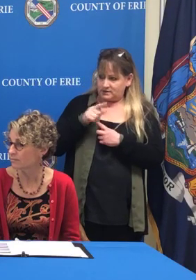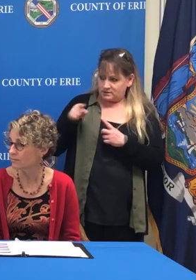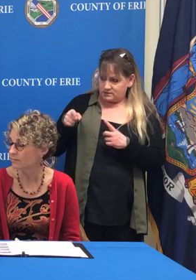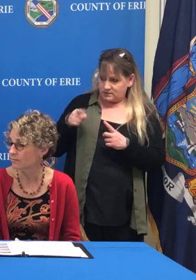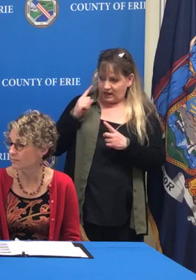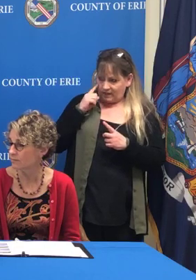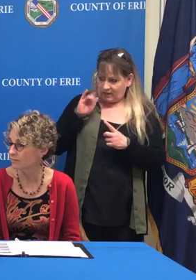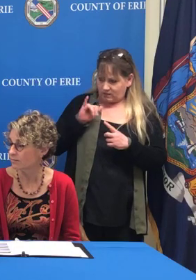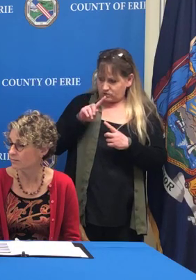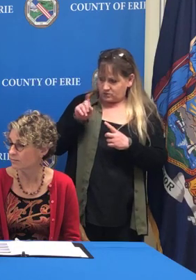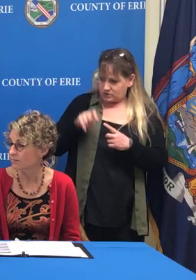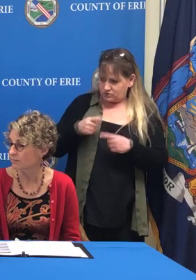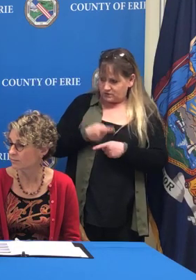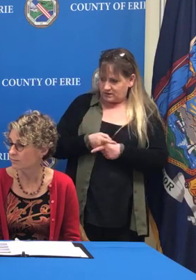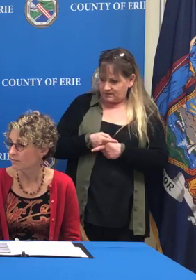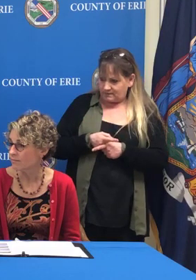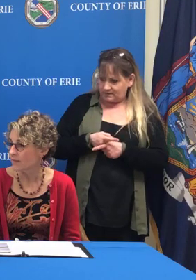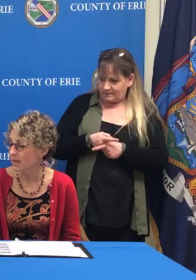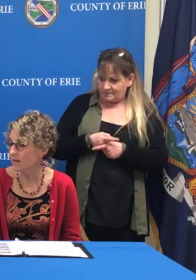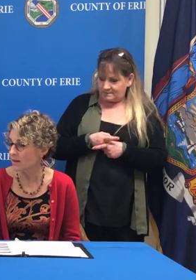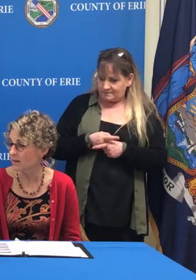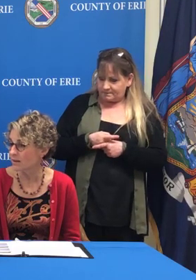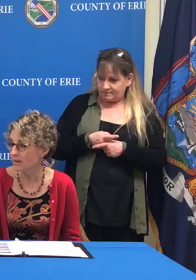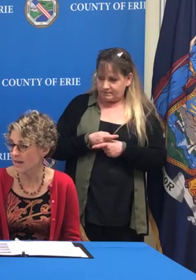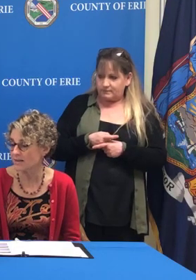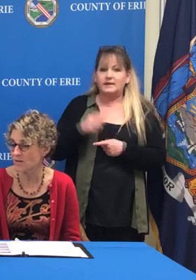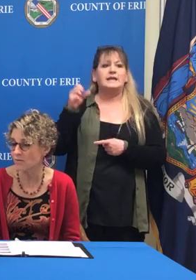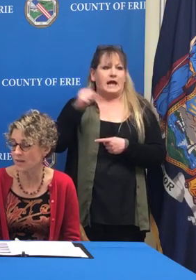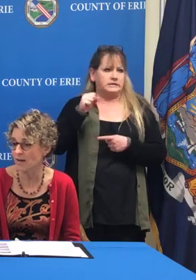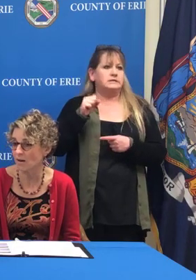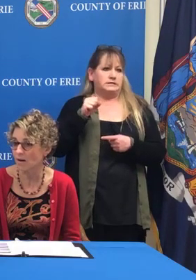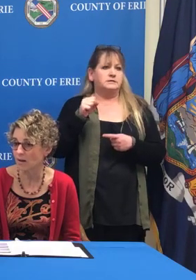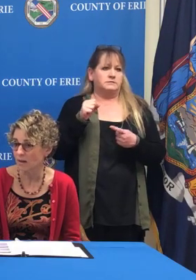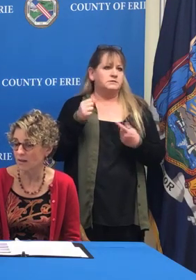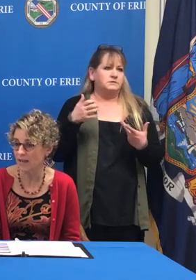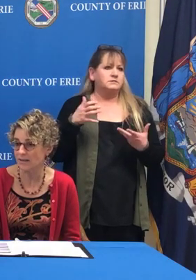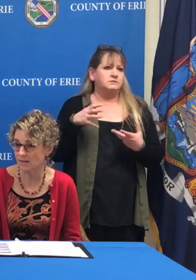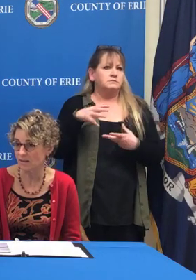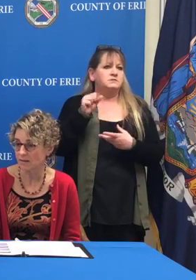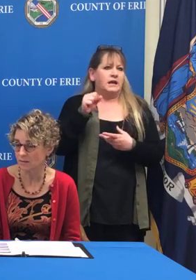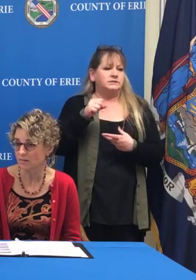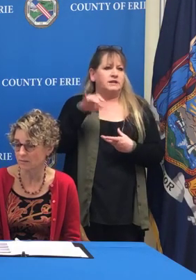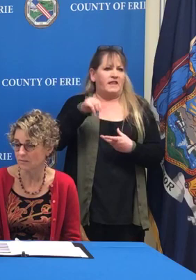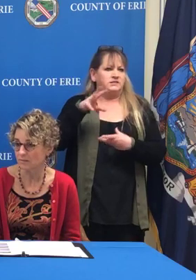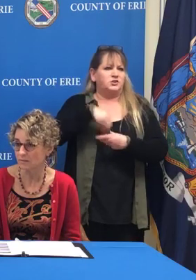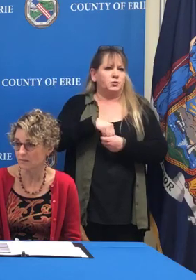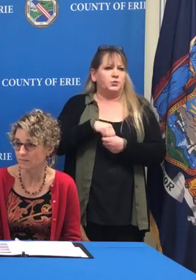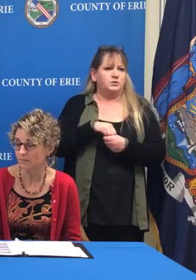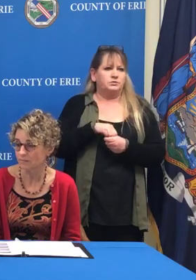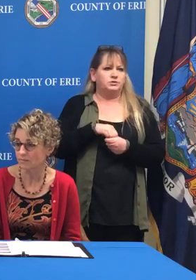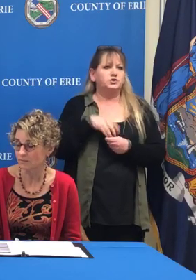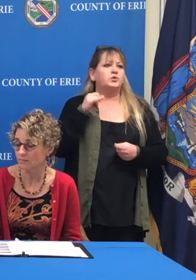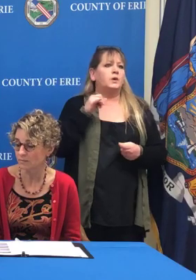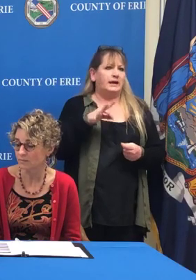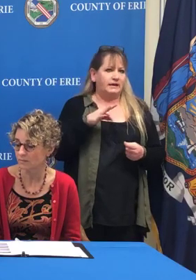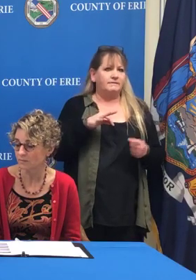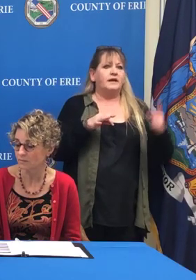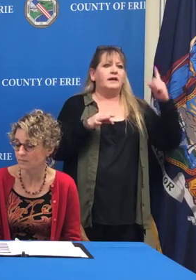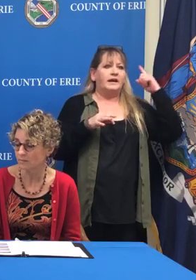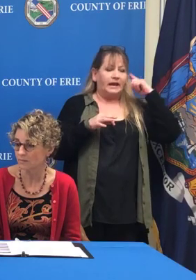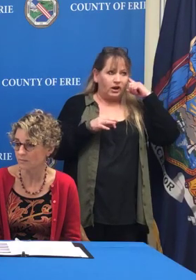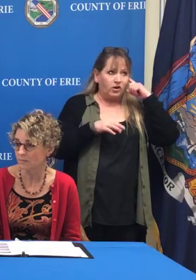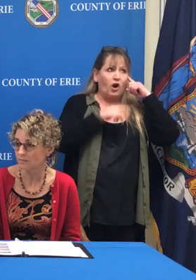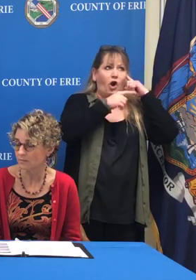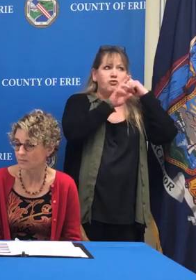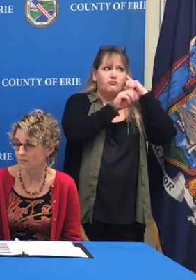I think that was the question. Yes. Yes. Yes. Yes. Yes. So of if there was a